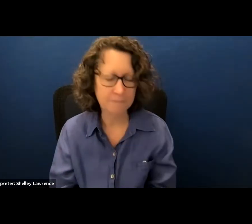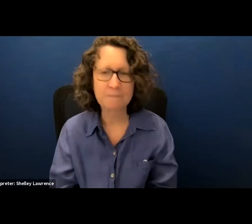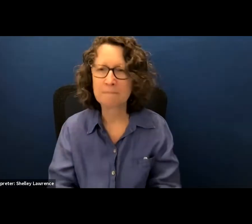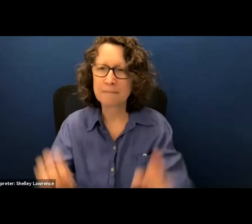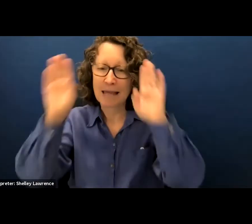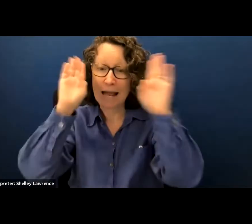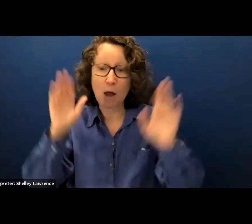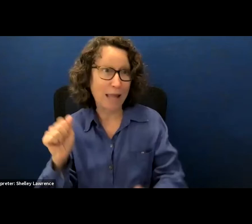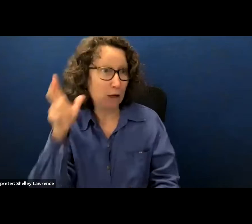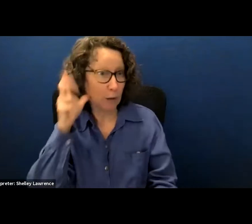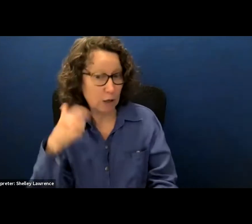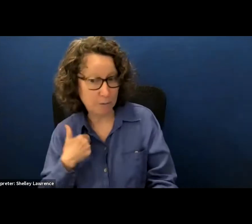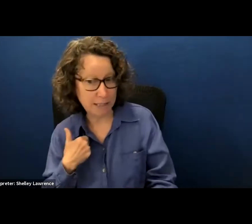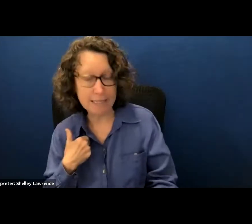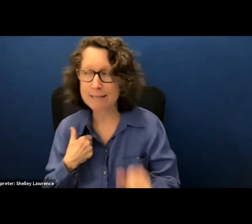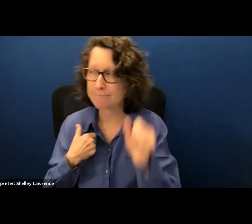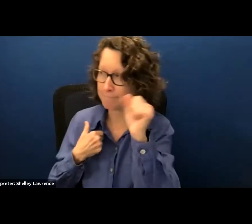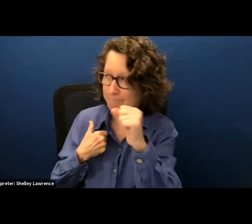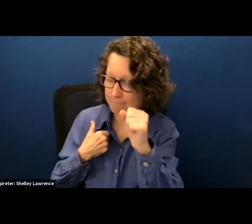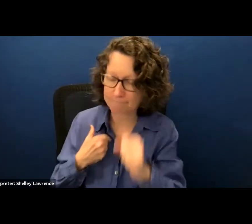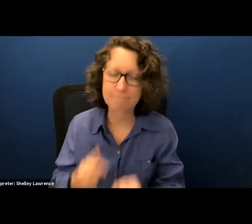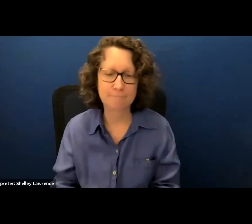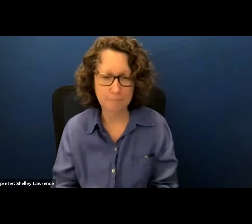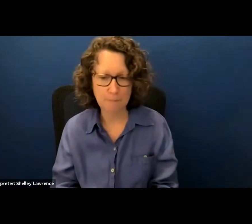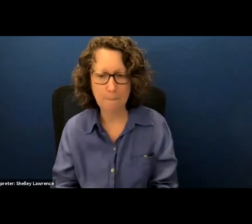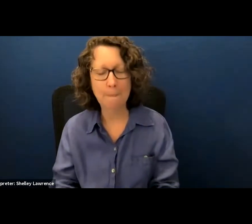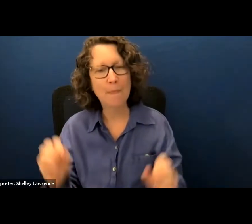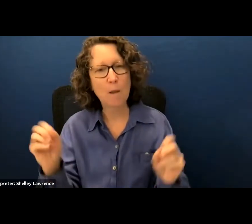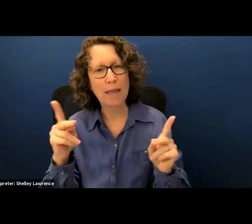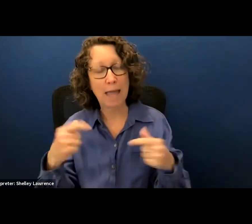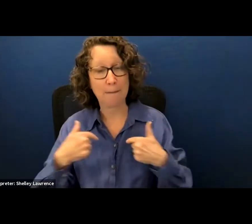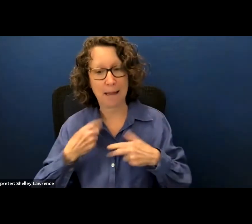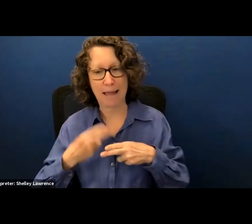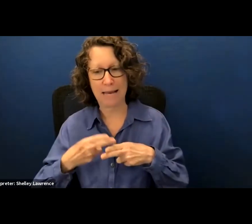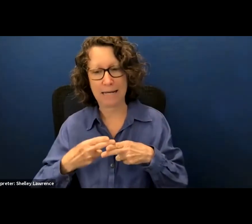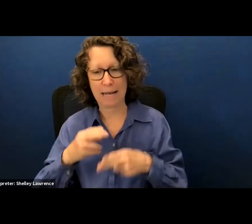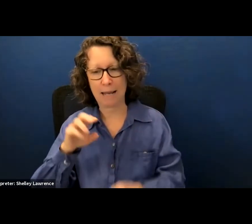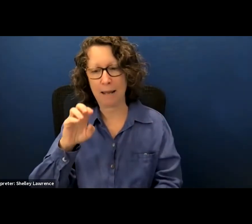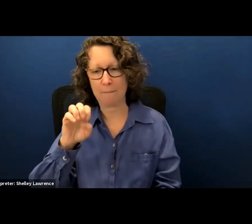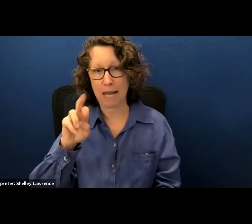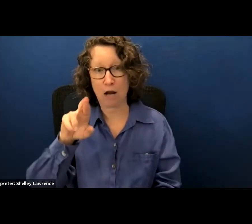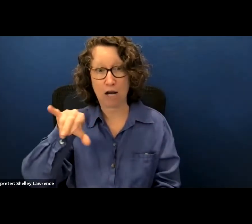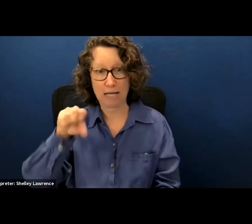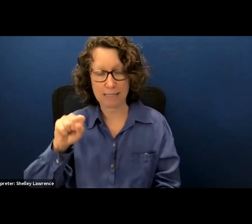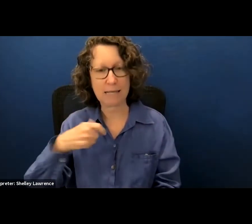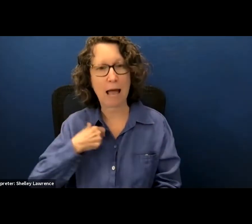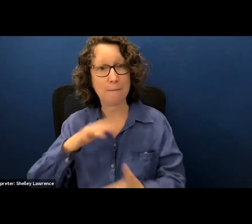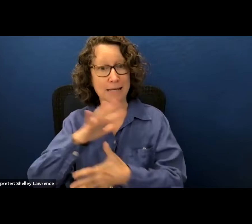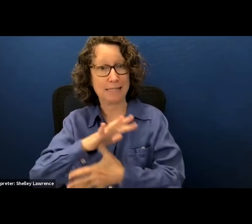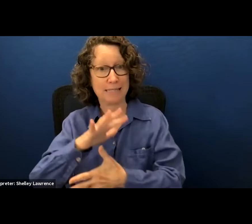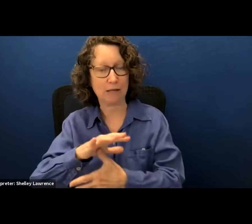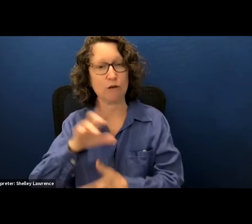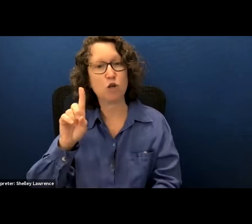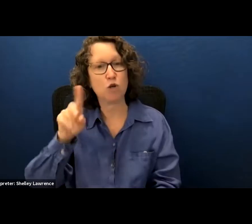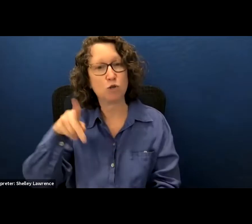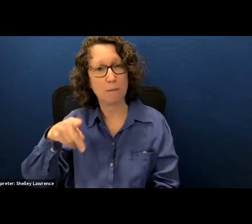Hello, can you hear me? Yes. Okay, so my name is Eris Ivanova. I'm a senior at Dos Pueblos High School, and I would like